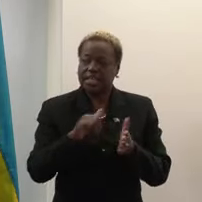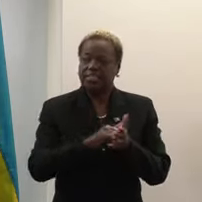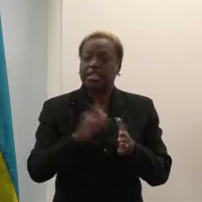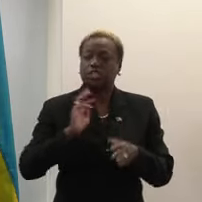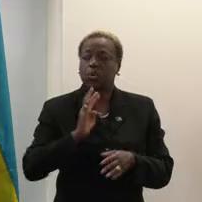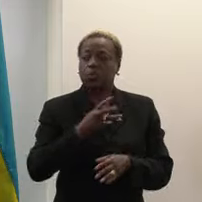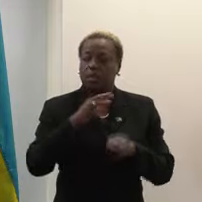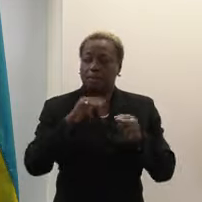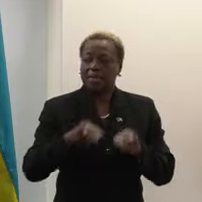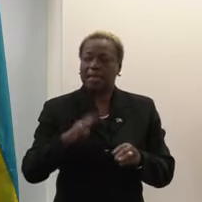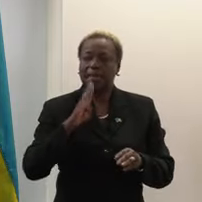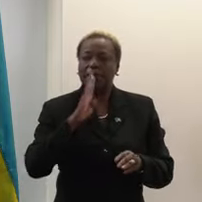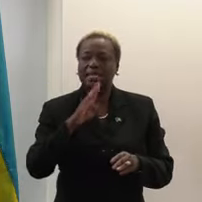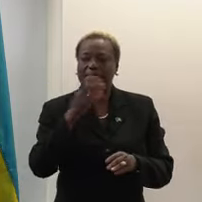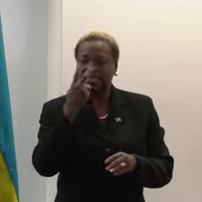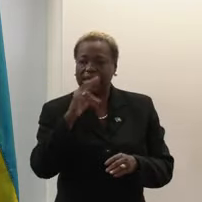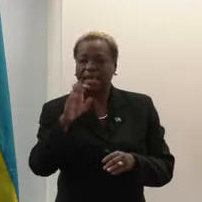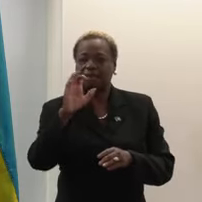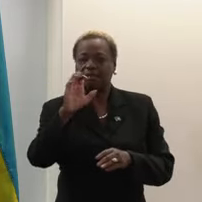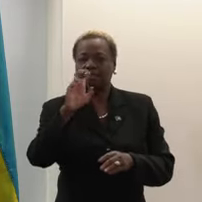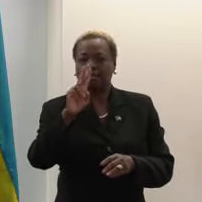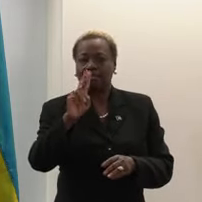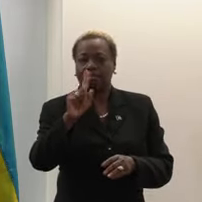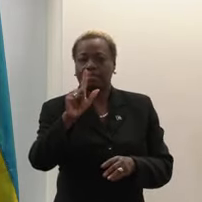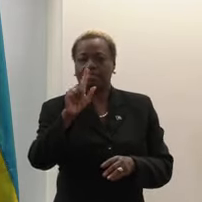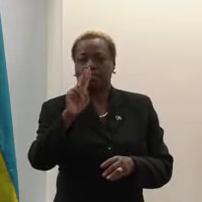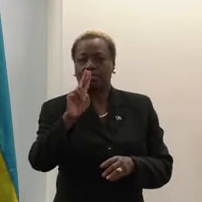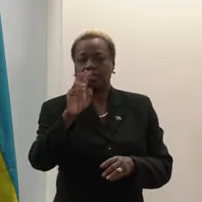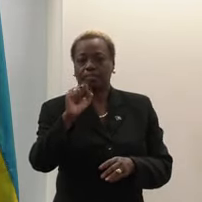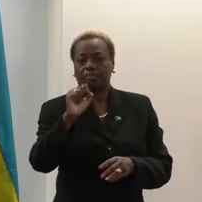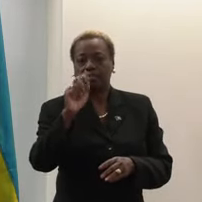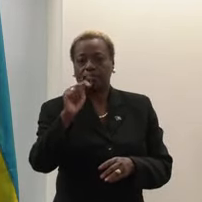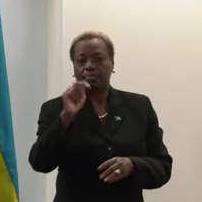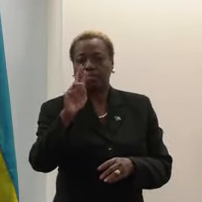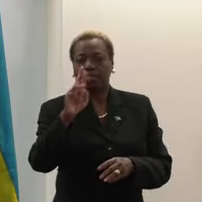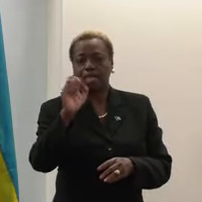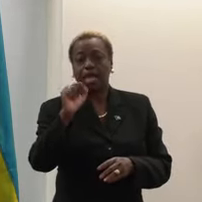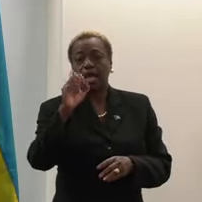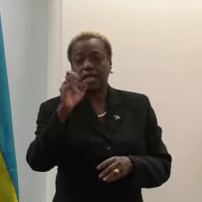seeing clusters forming anywhere in the country? CMO, MacMillan.